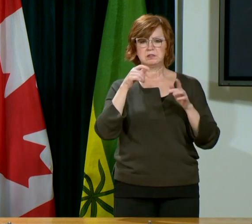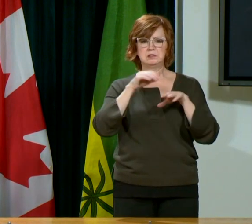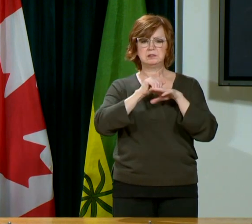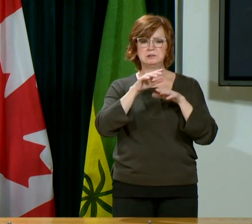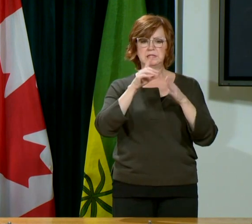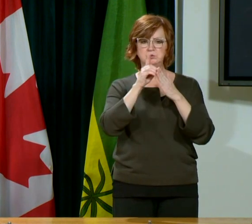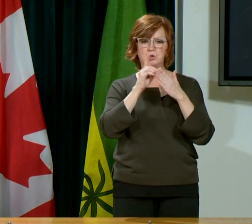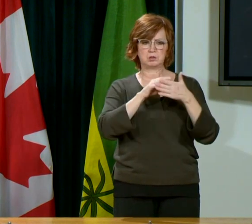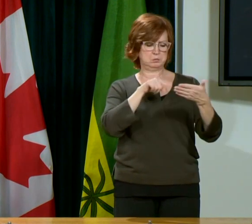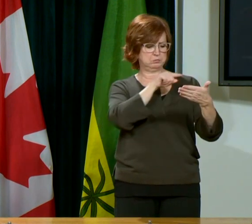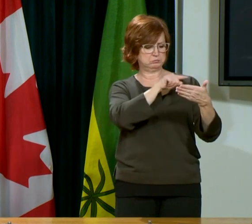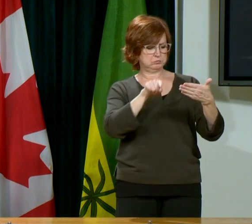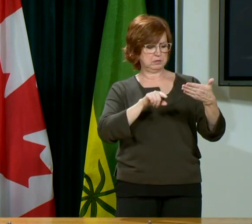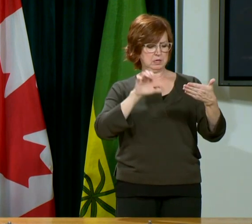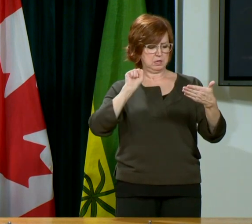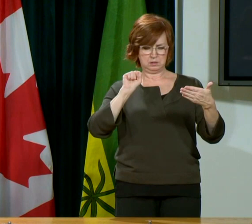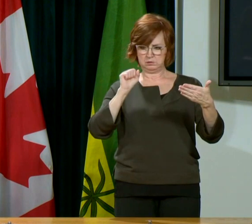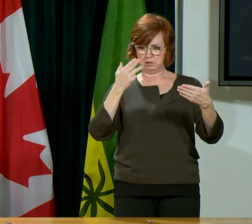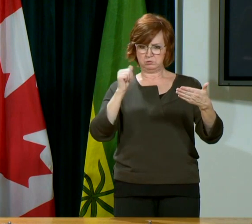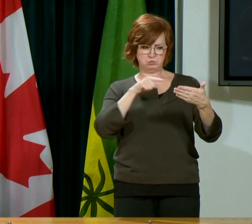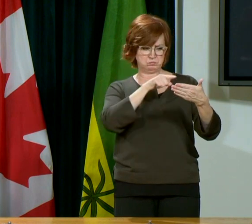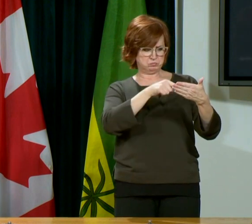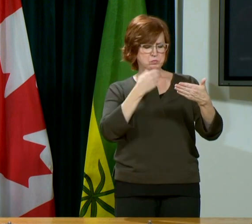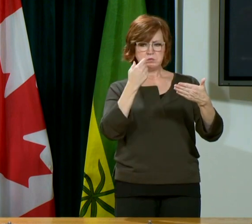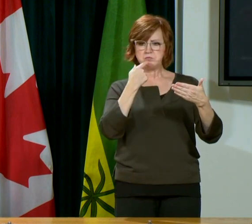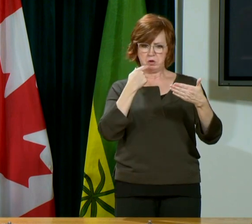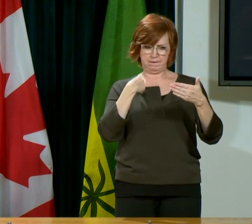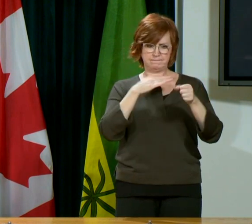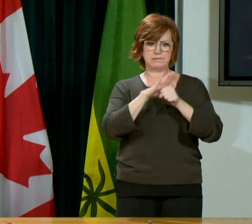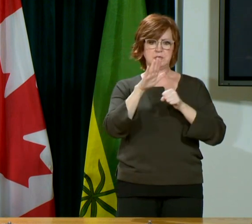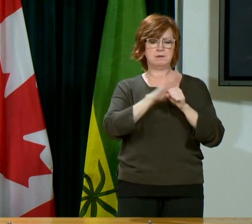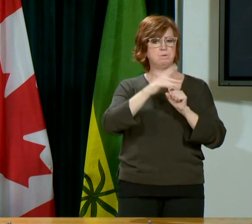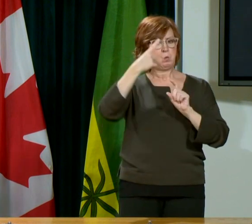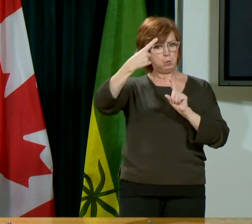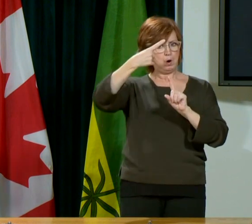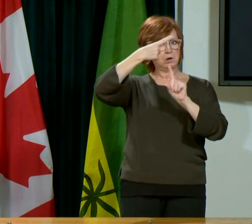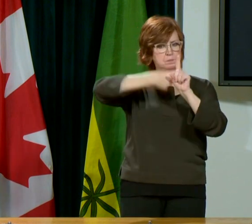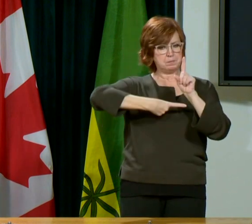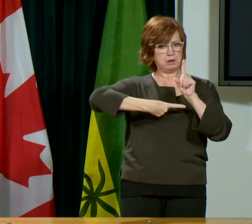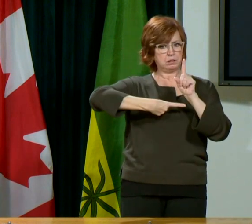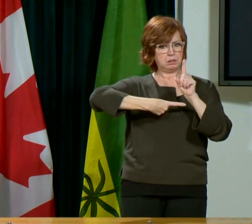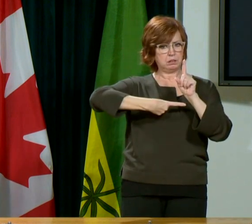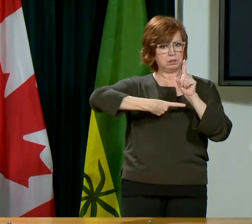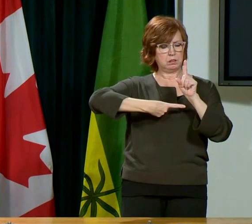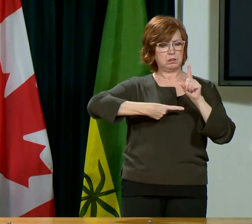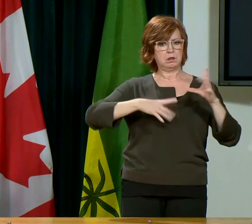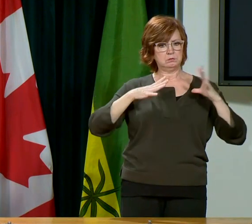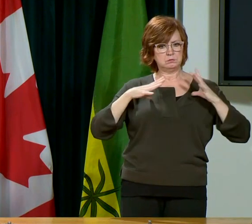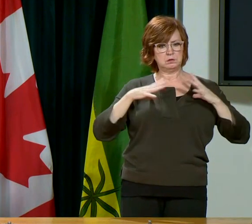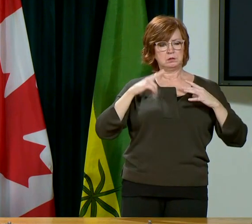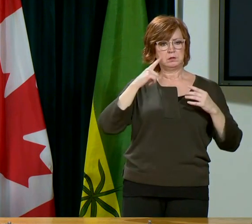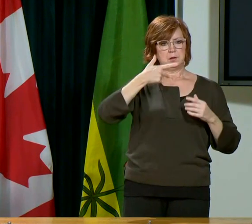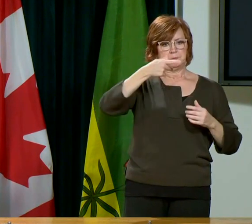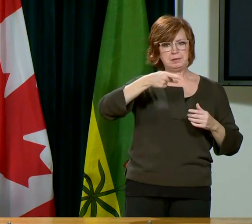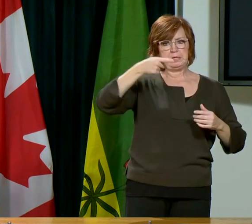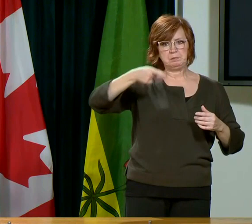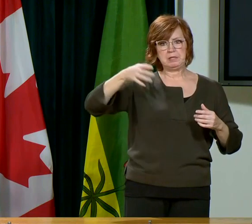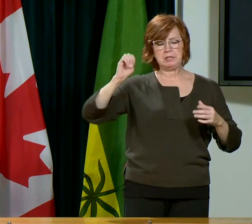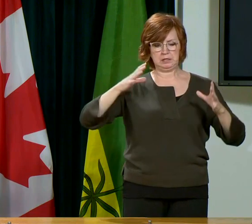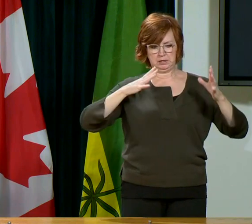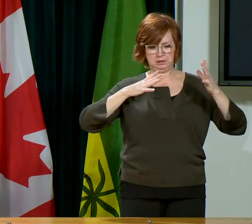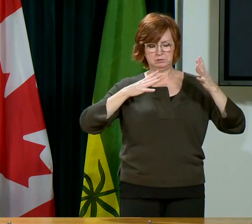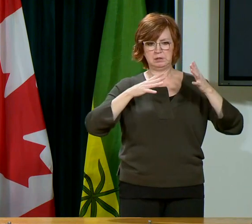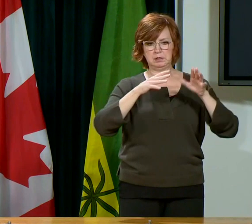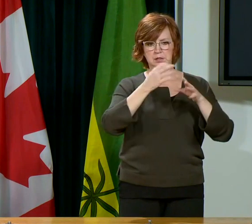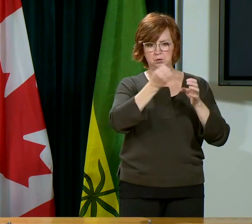about a month's worth of PPE. So I'm just wondering, where are we on orders for PPE? Is a month's